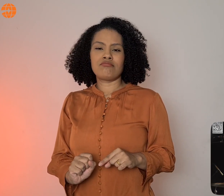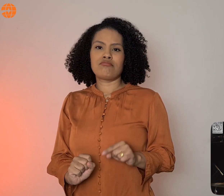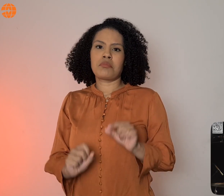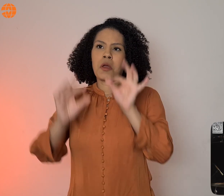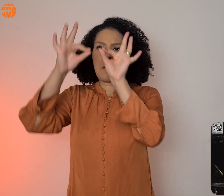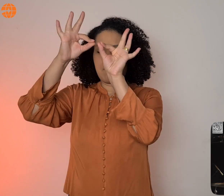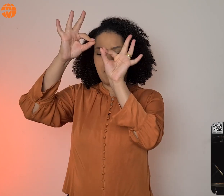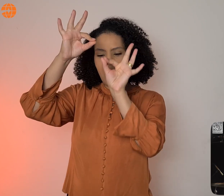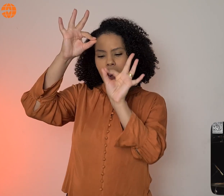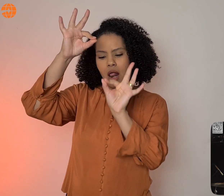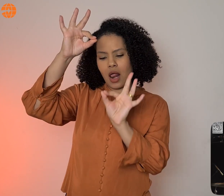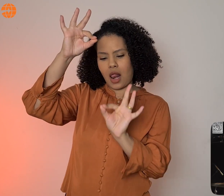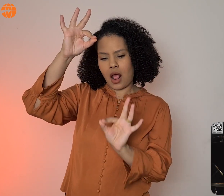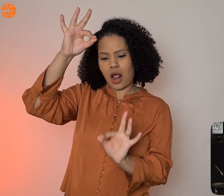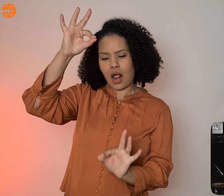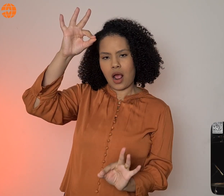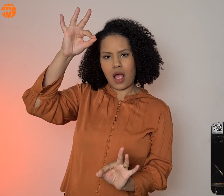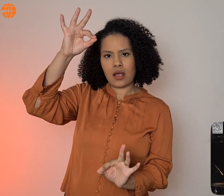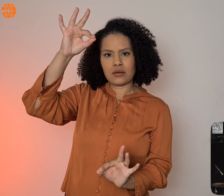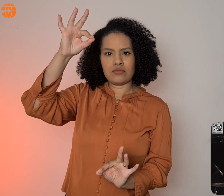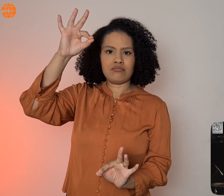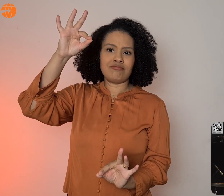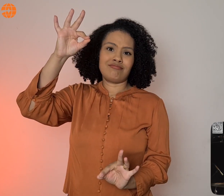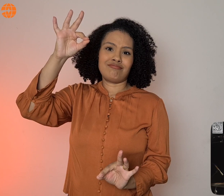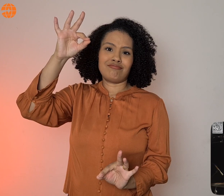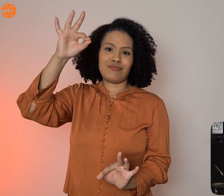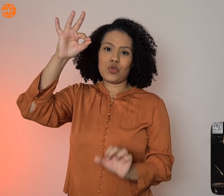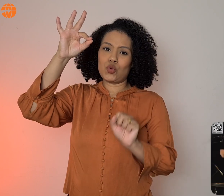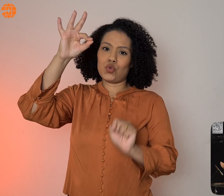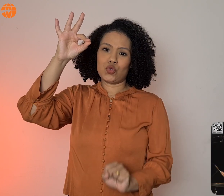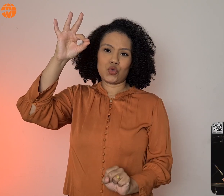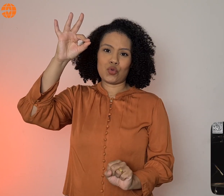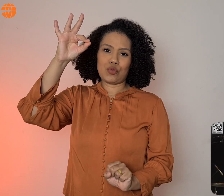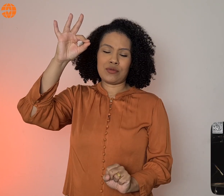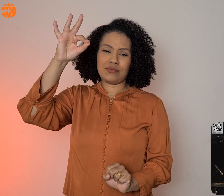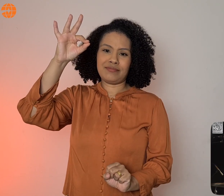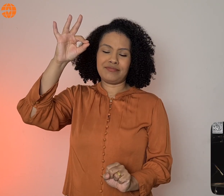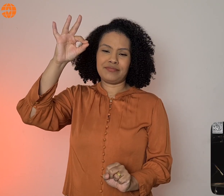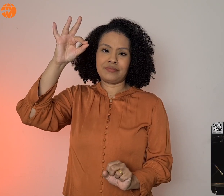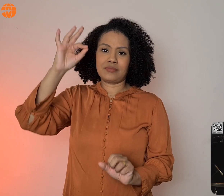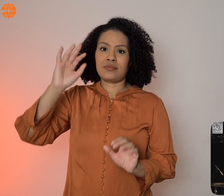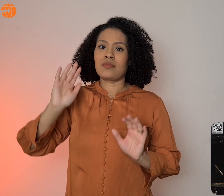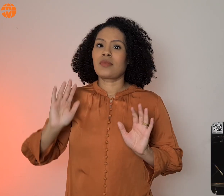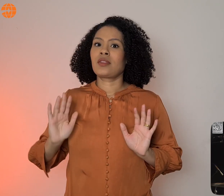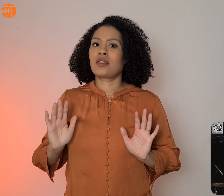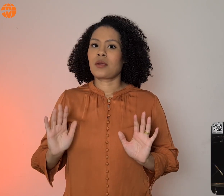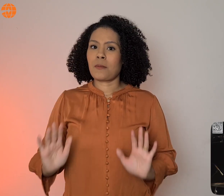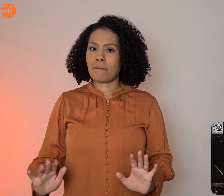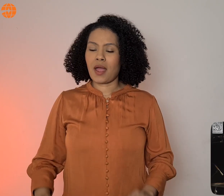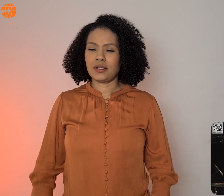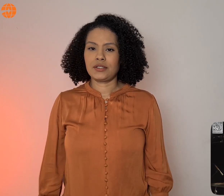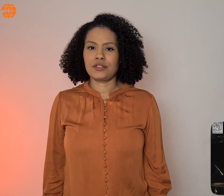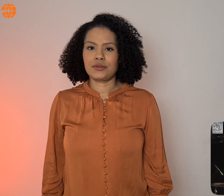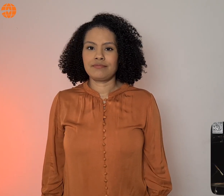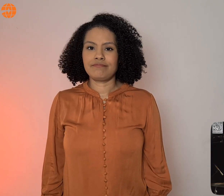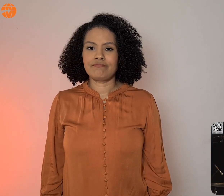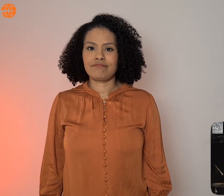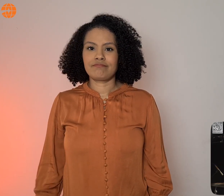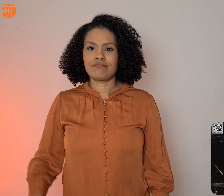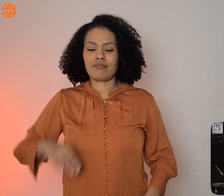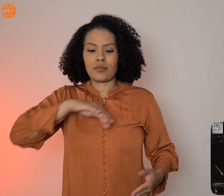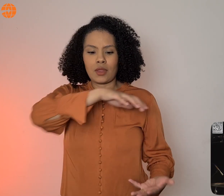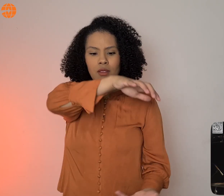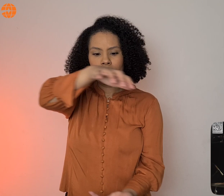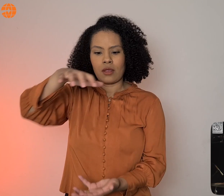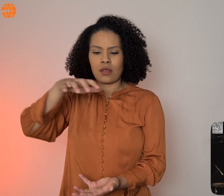E um momento que você cruza o Polo Norte, a partir dali todo lugar que você vai se torna sul. But not so east and west. You can go east eternally.